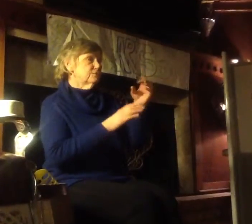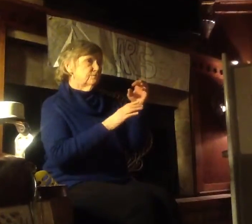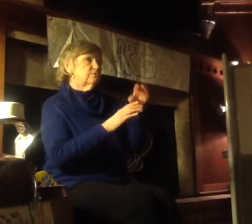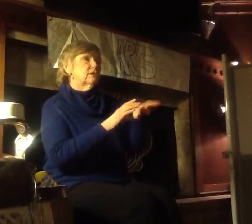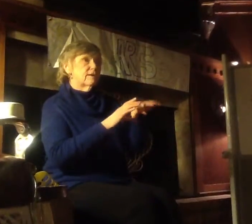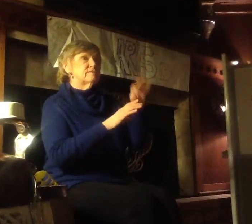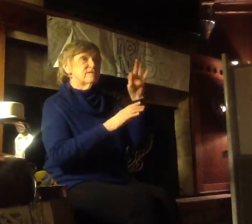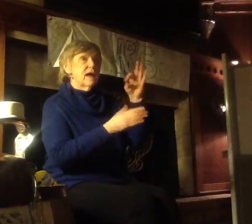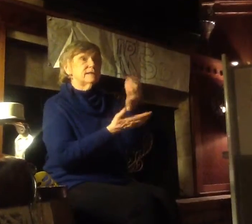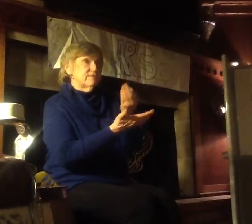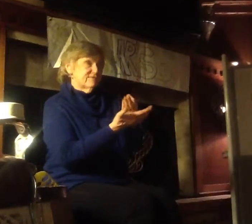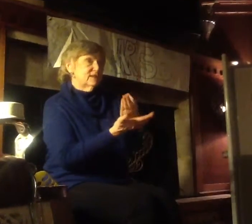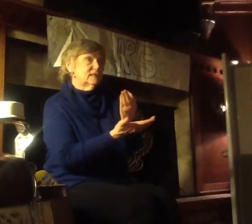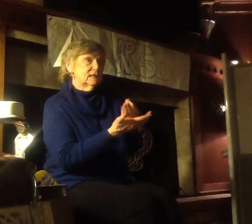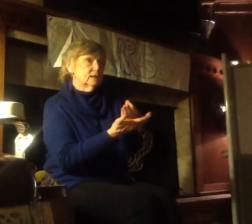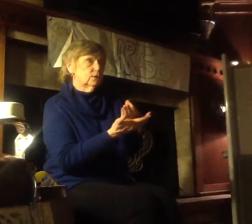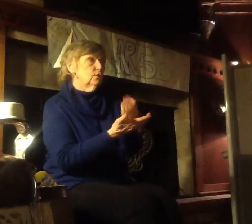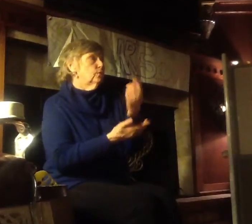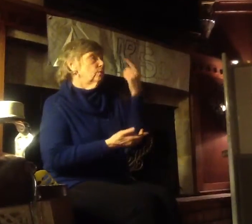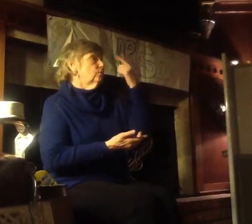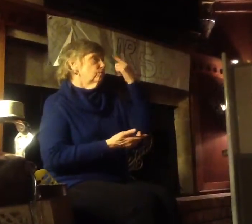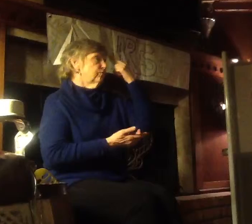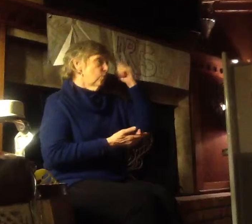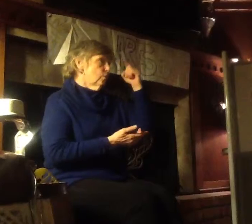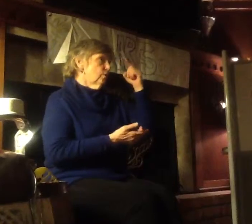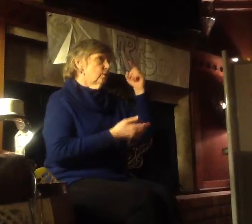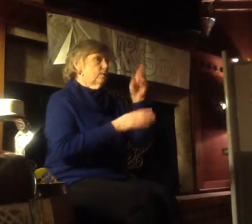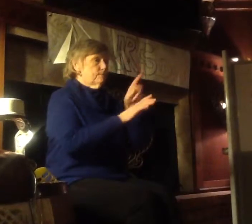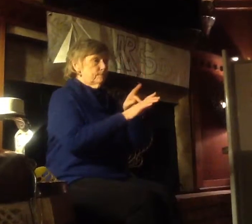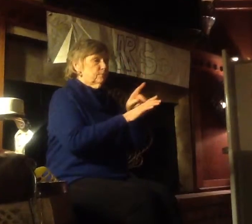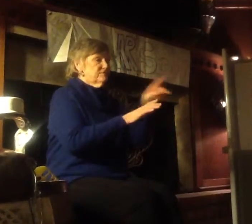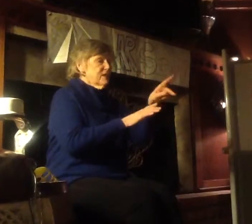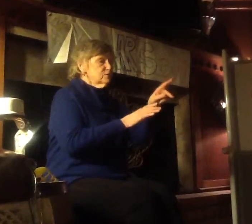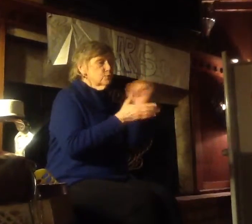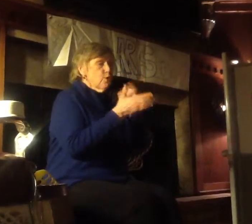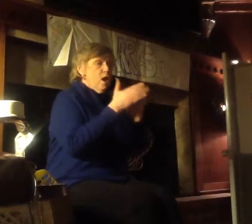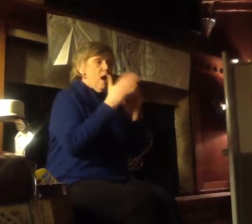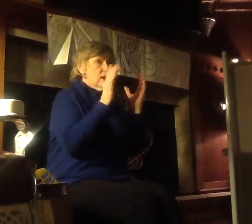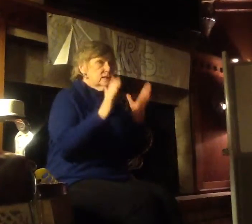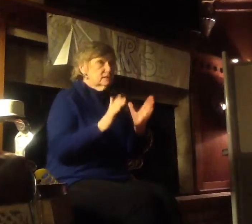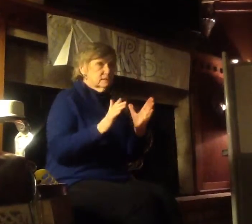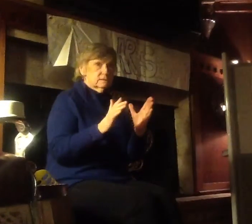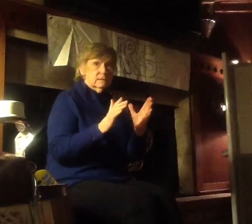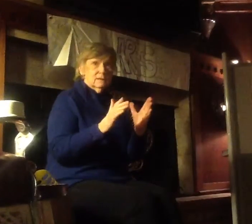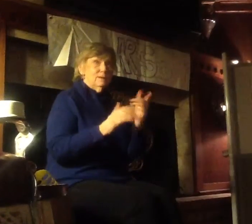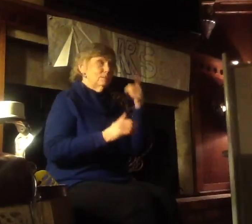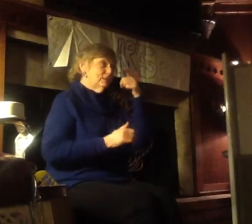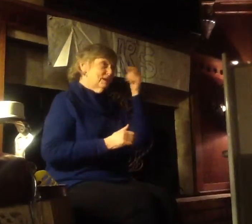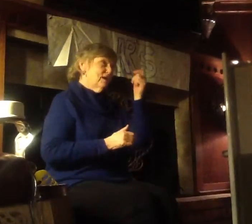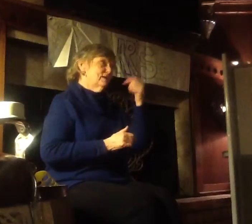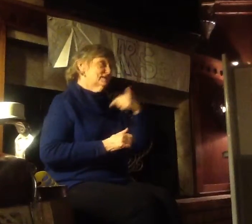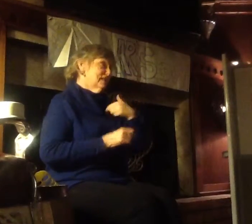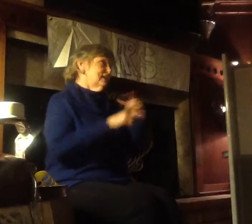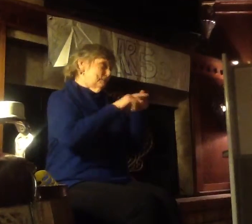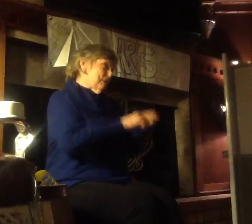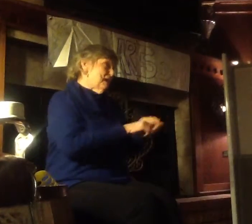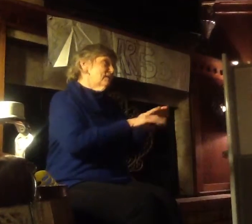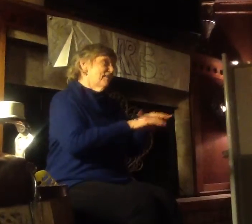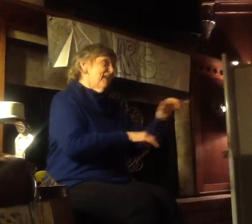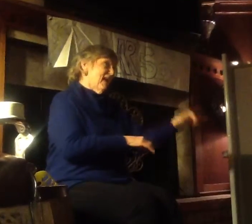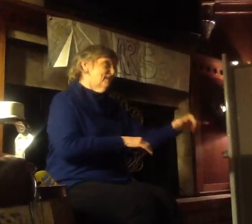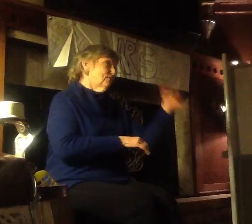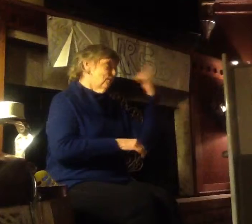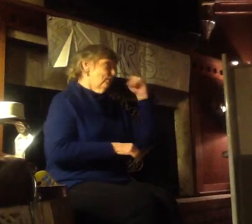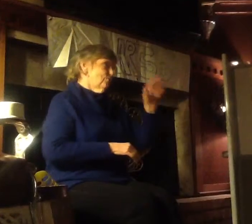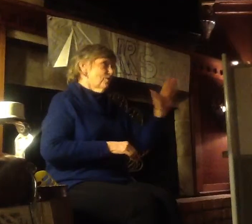need to find the funding for professional artists because they depend